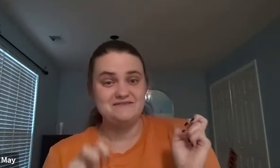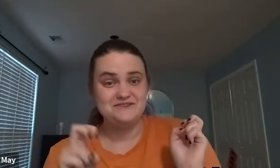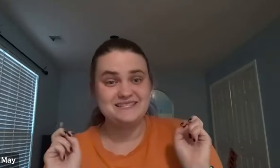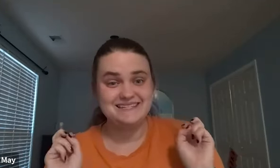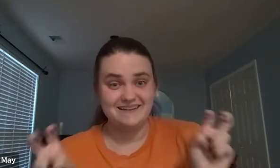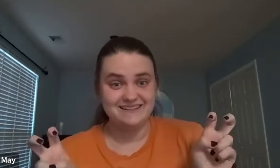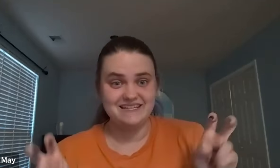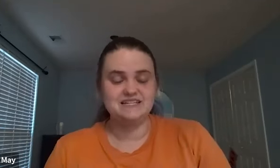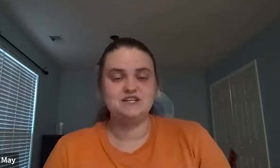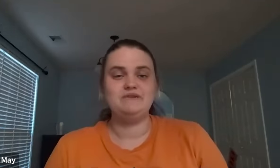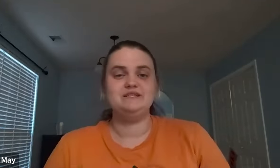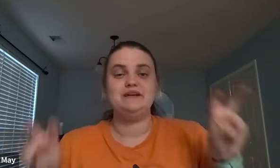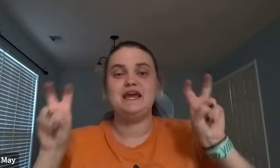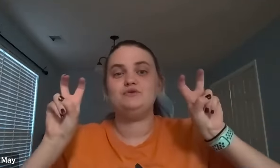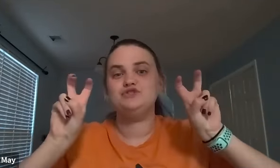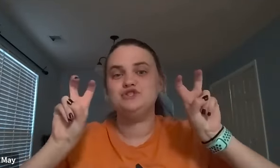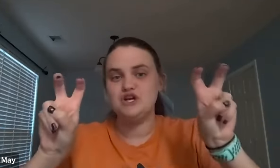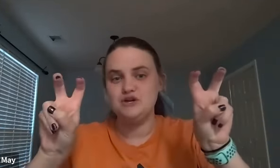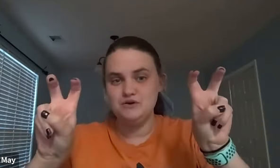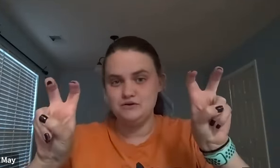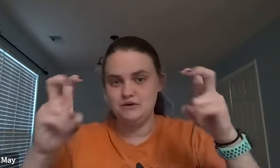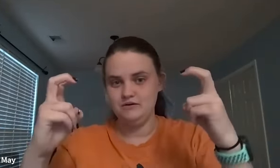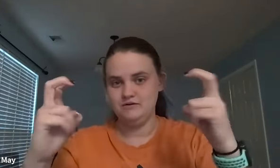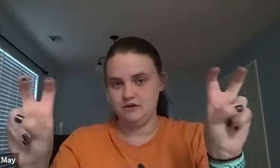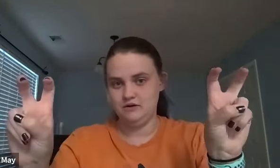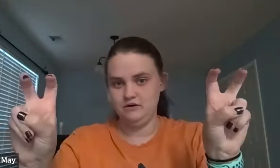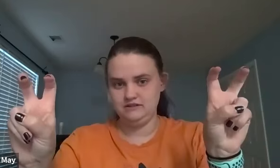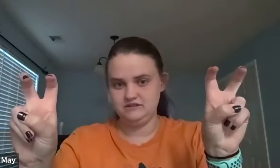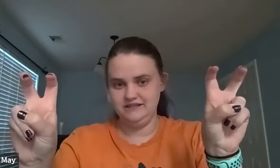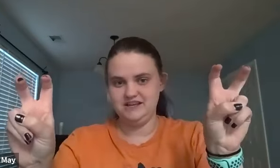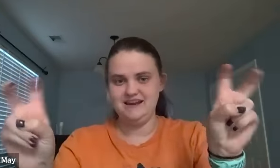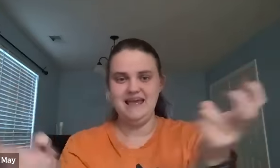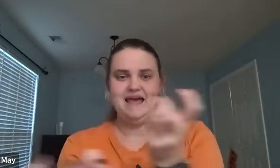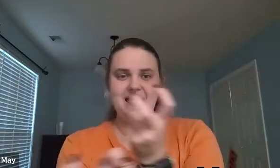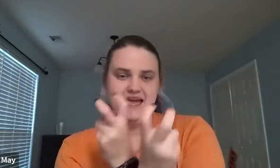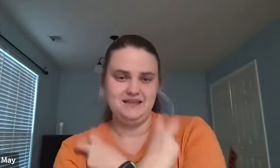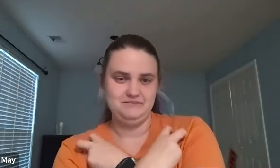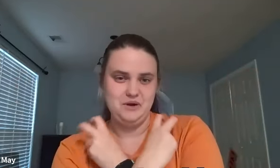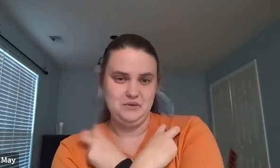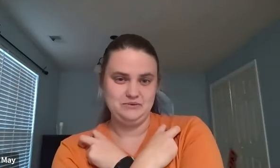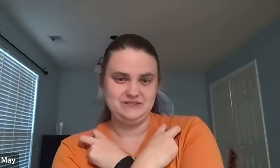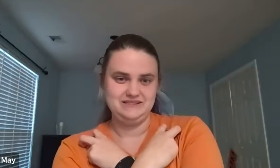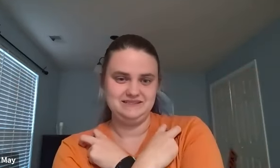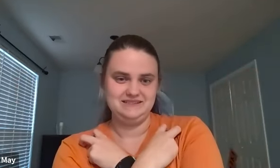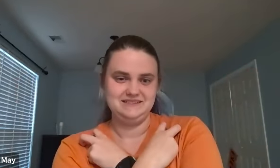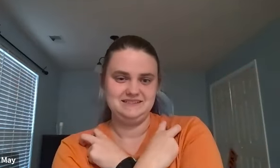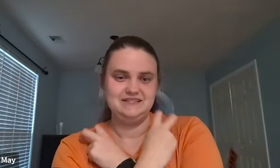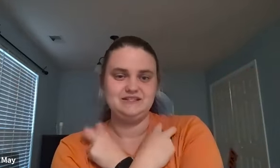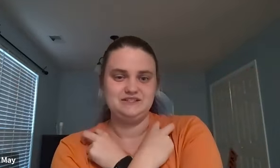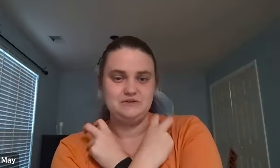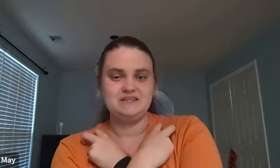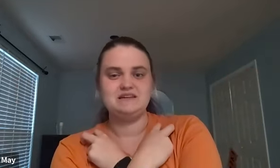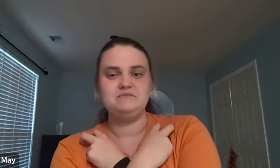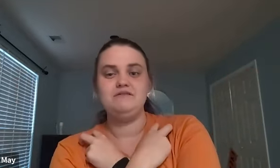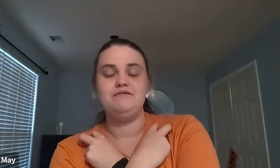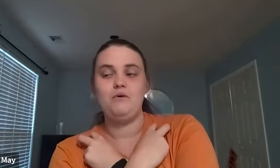for skeleton is going to be now 2 little hooks on each side and bones. So this can be for